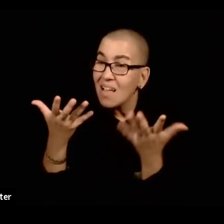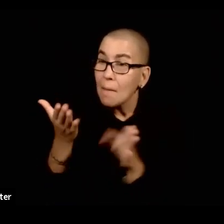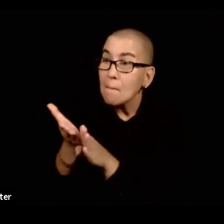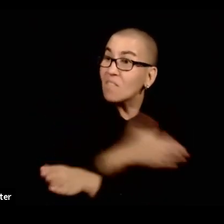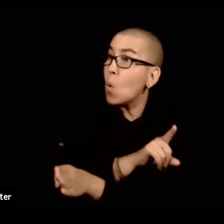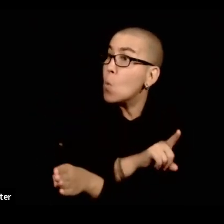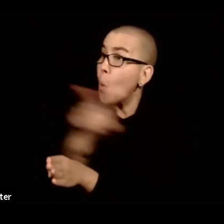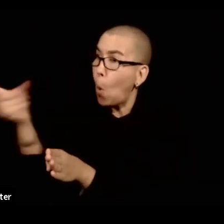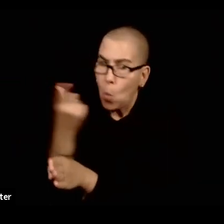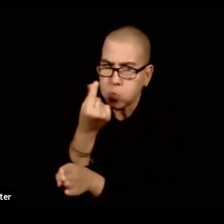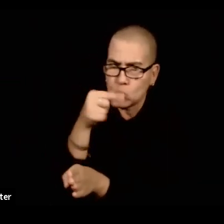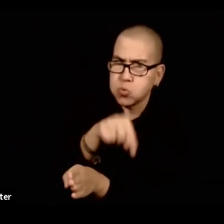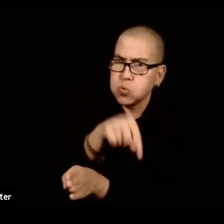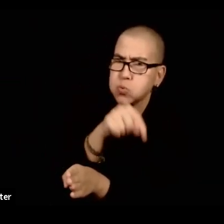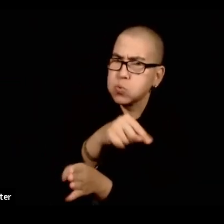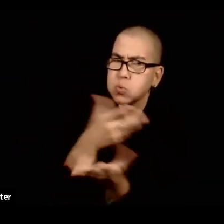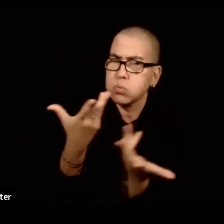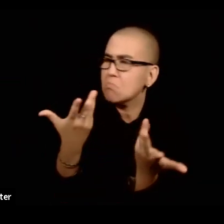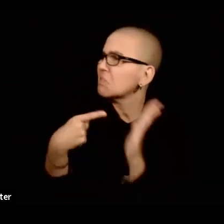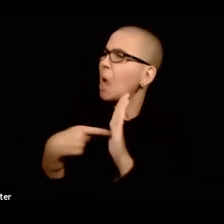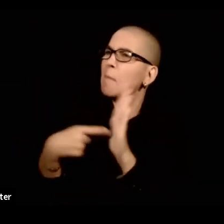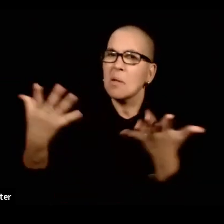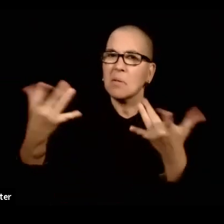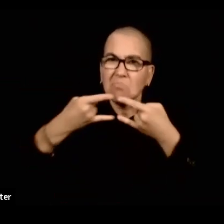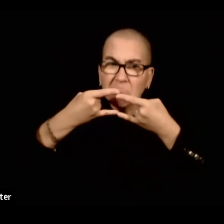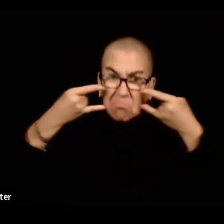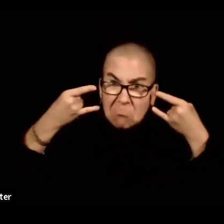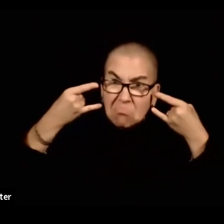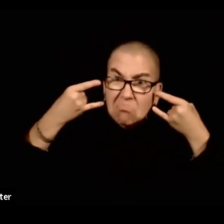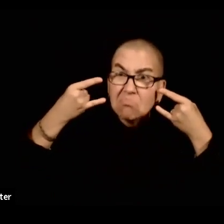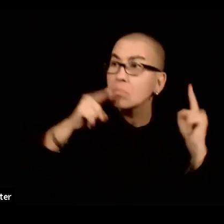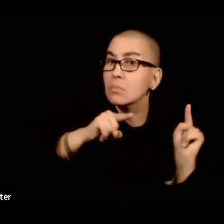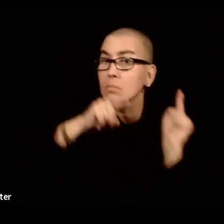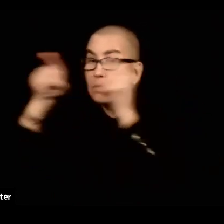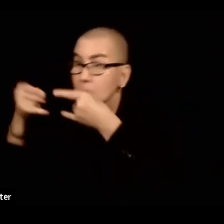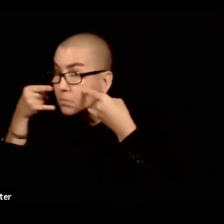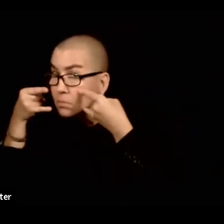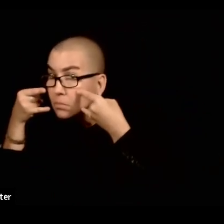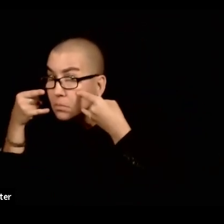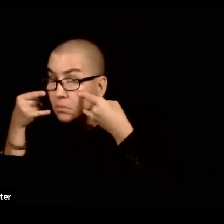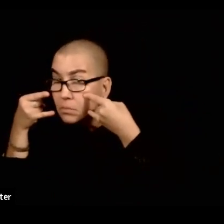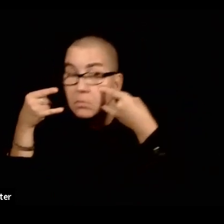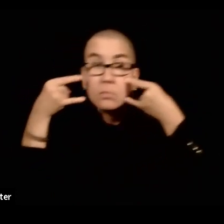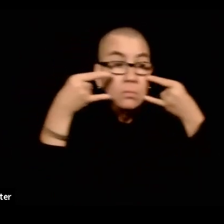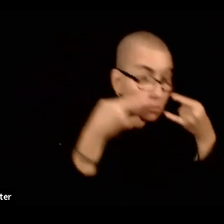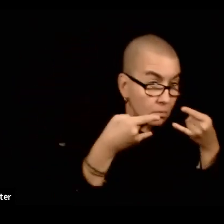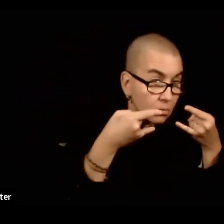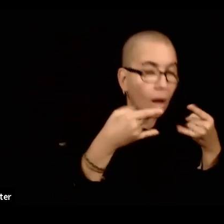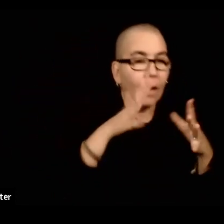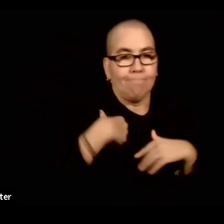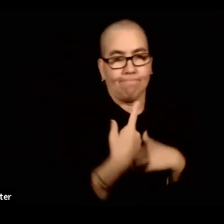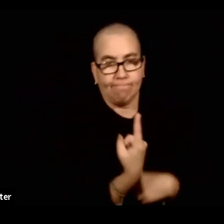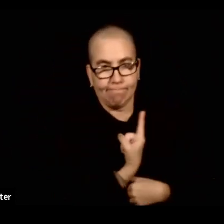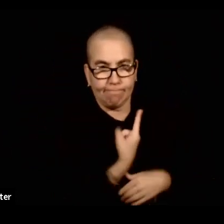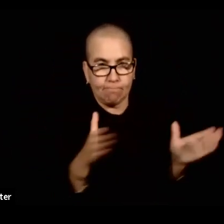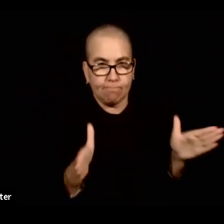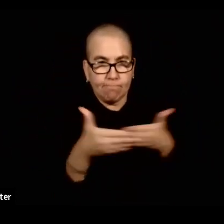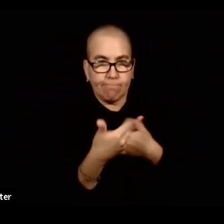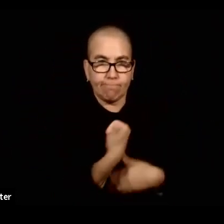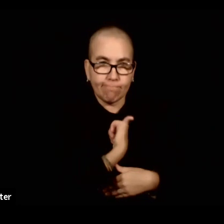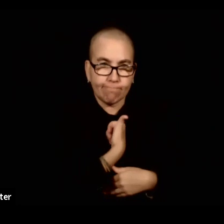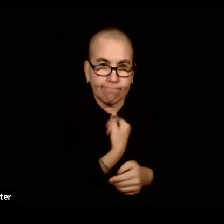symptoms if they're not being asked to self-quarantine? What sort of advice do you have on that front? Well, we definitely would want to